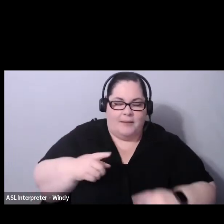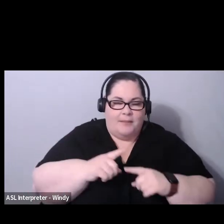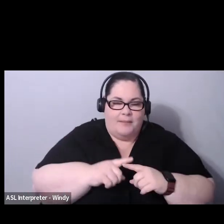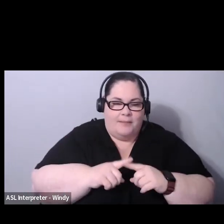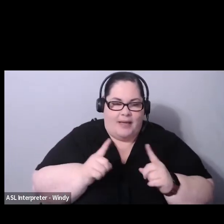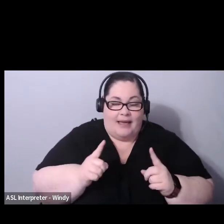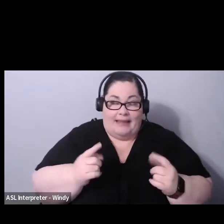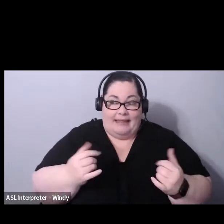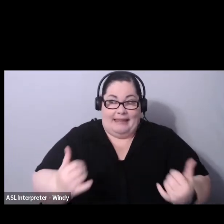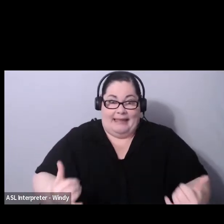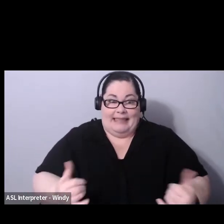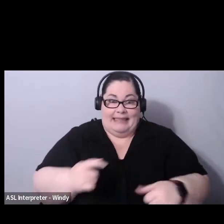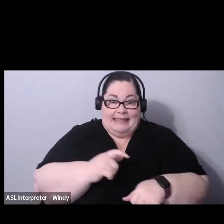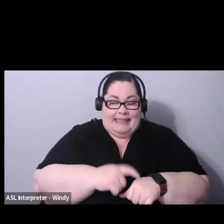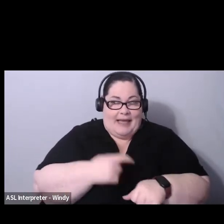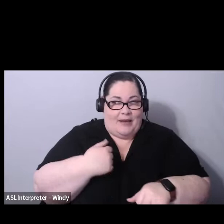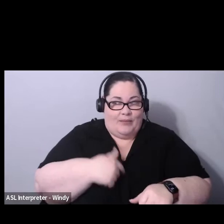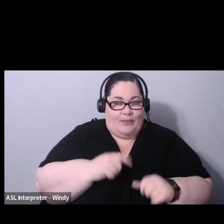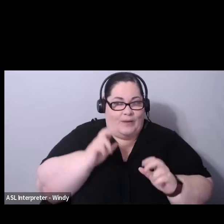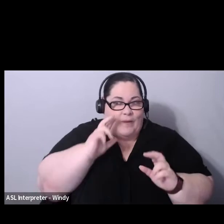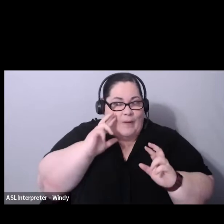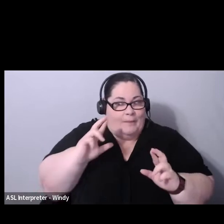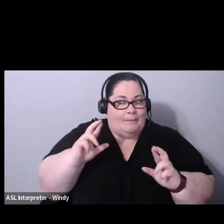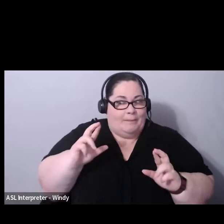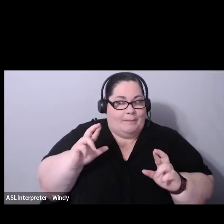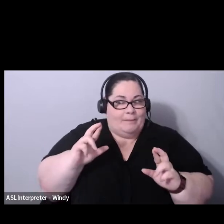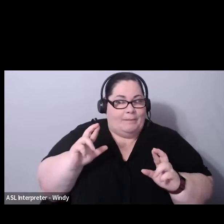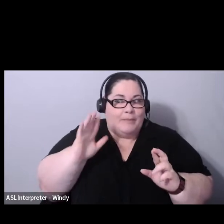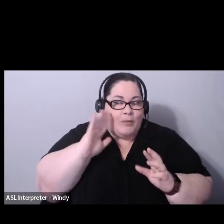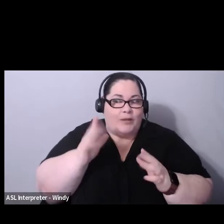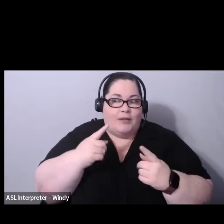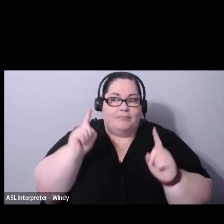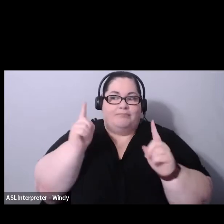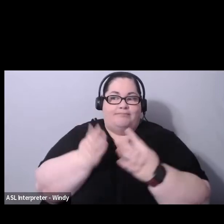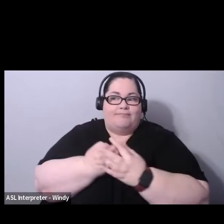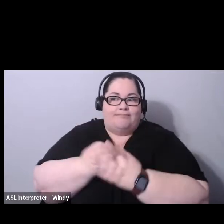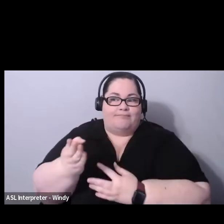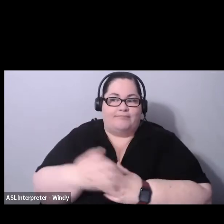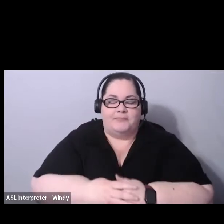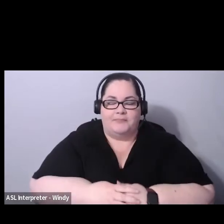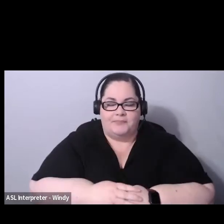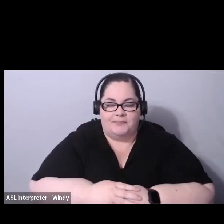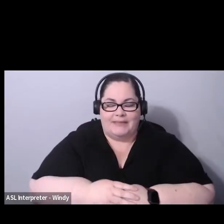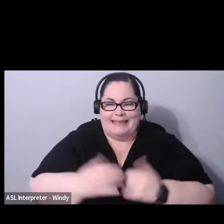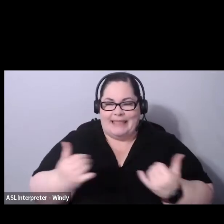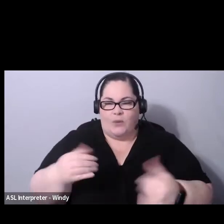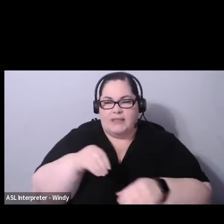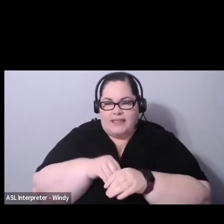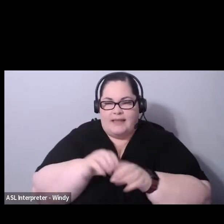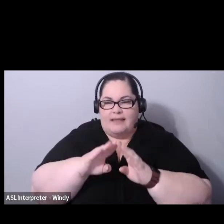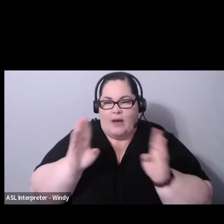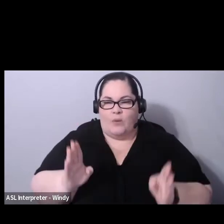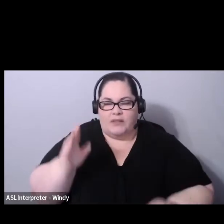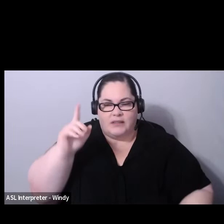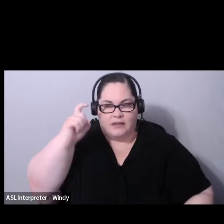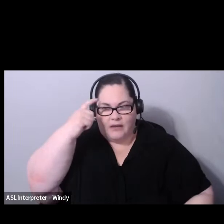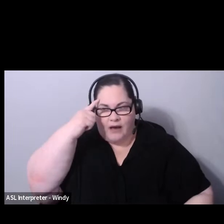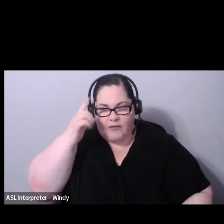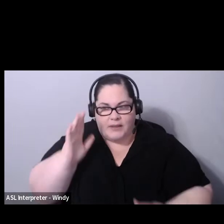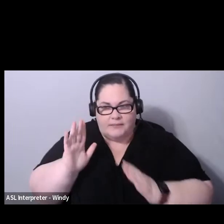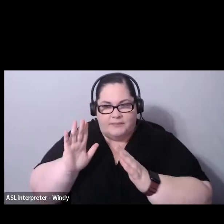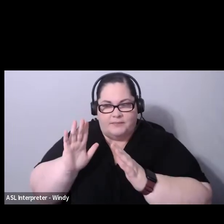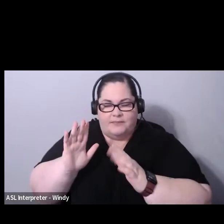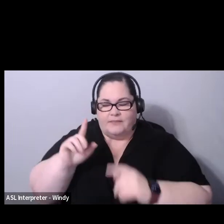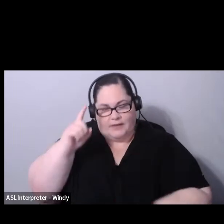But this time we're hoping that we'll be able to make it through. It's currently in the House government and we're waiting for it to